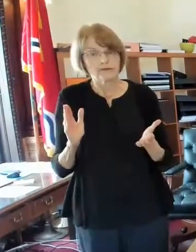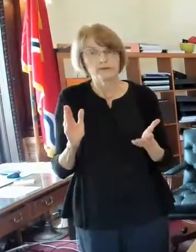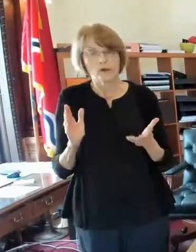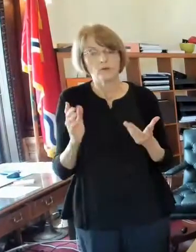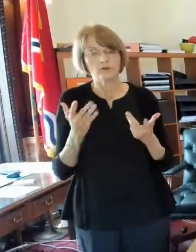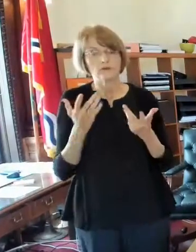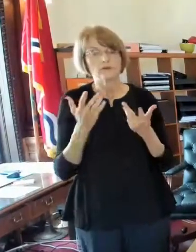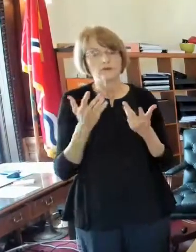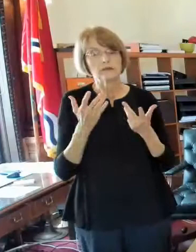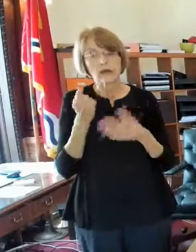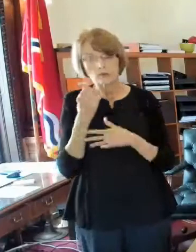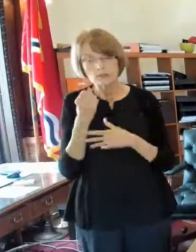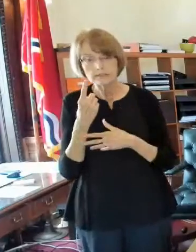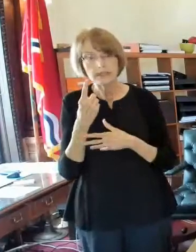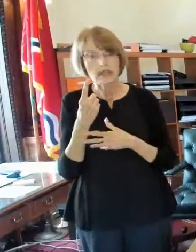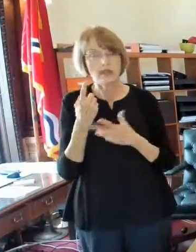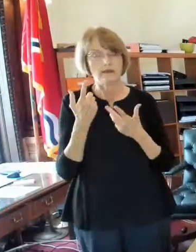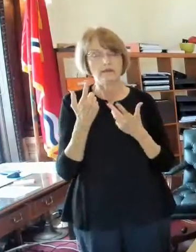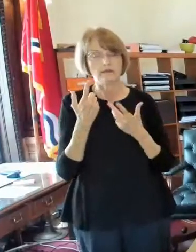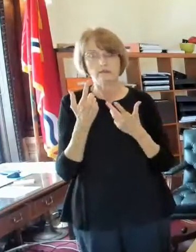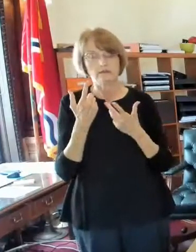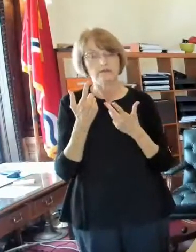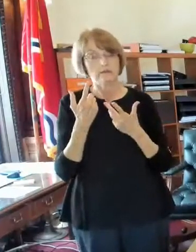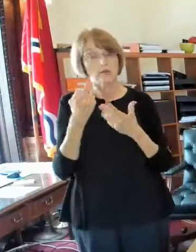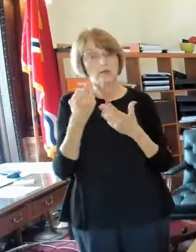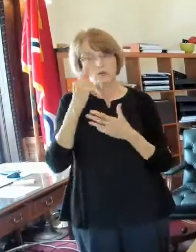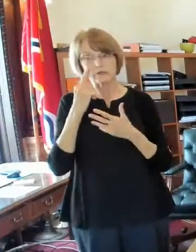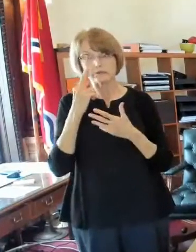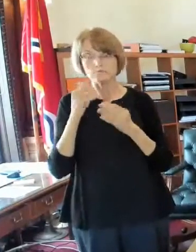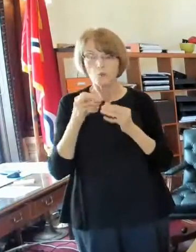avoid any further shutdowns.